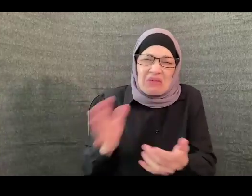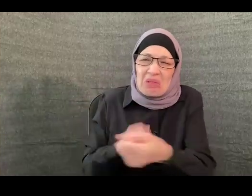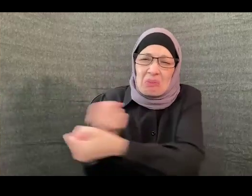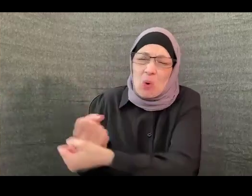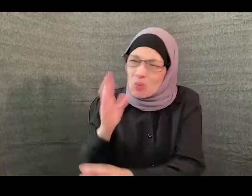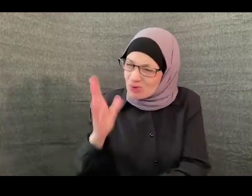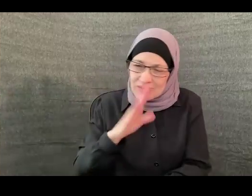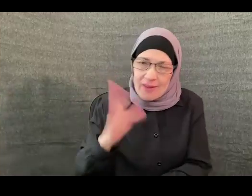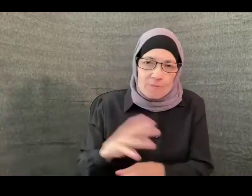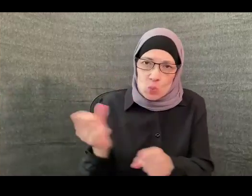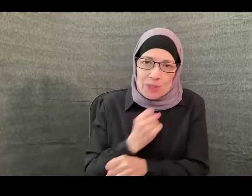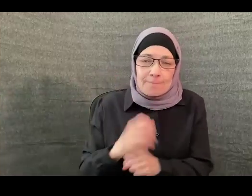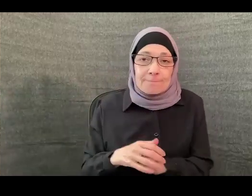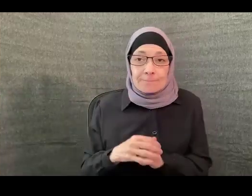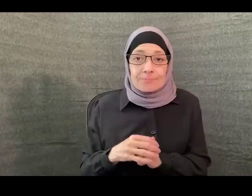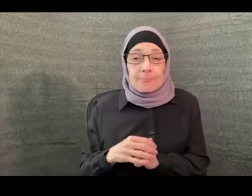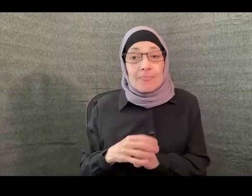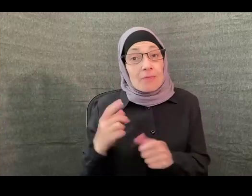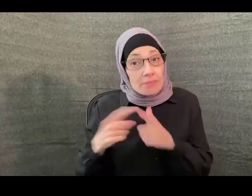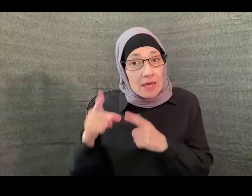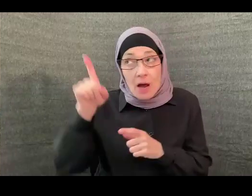Allah exposes some of their reasoning,